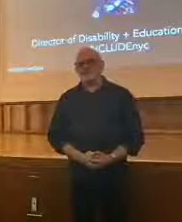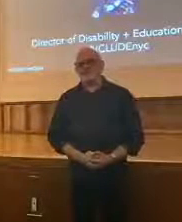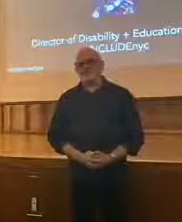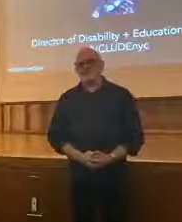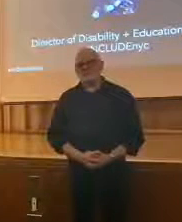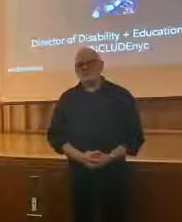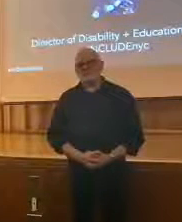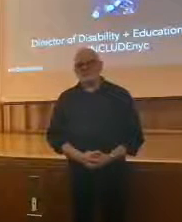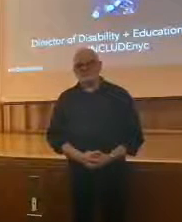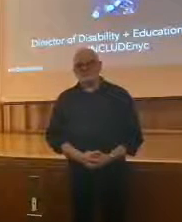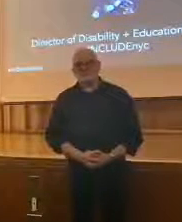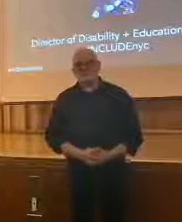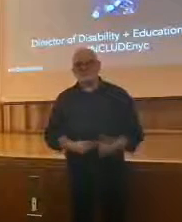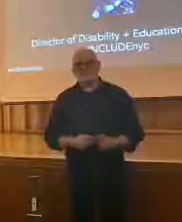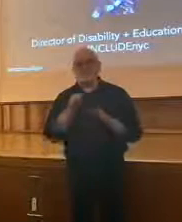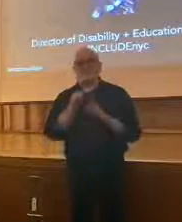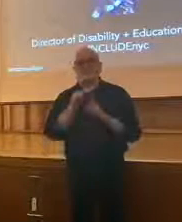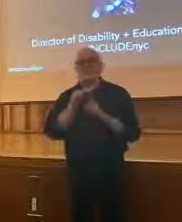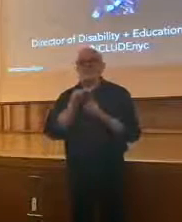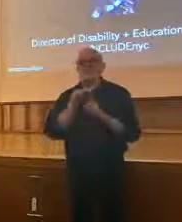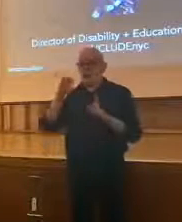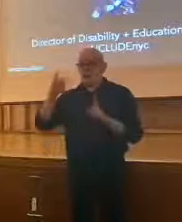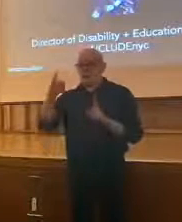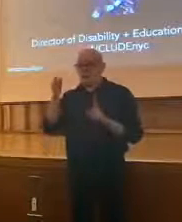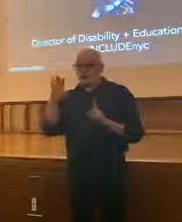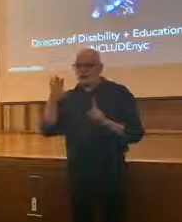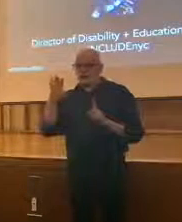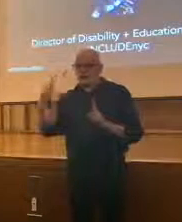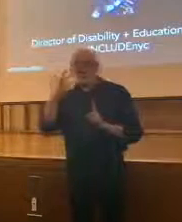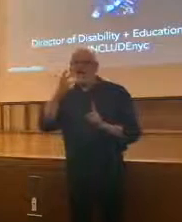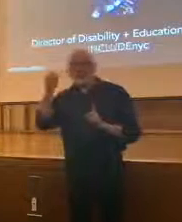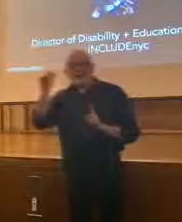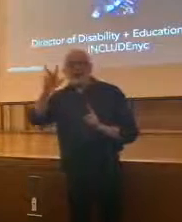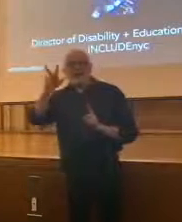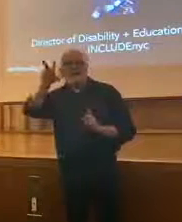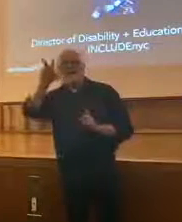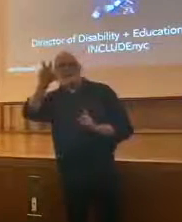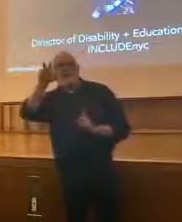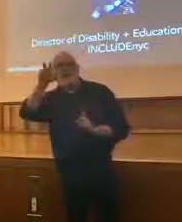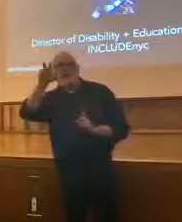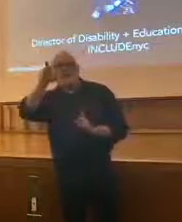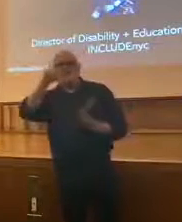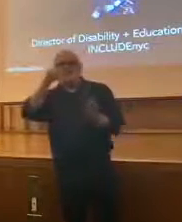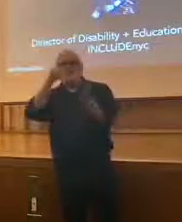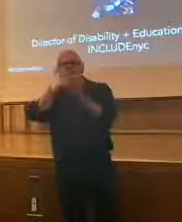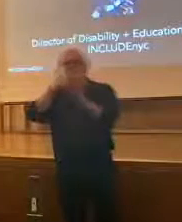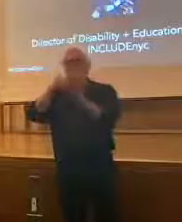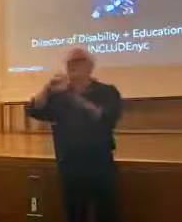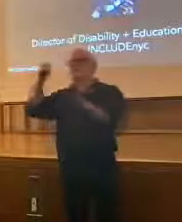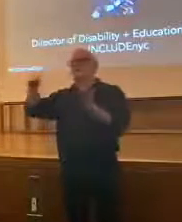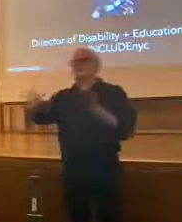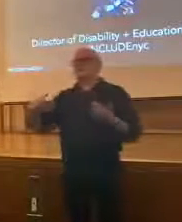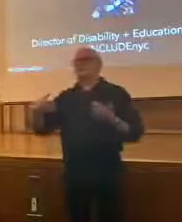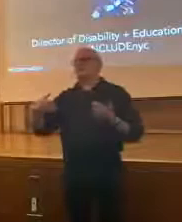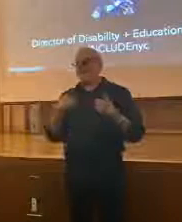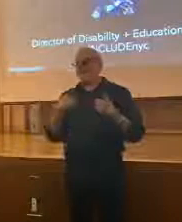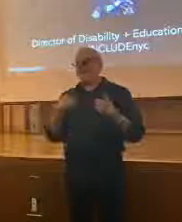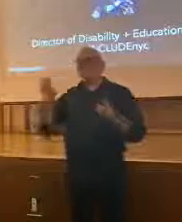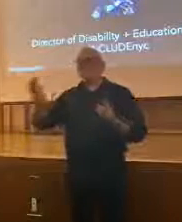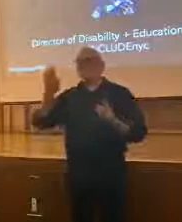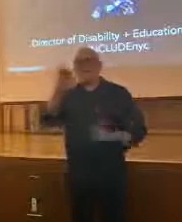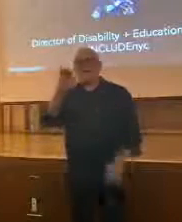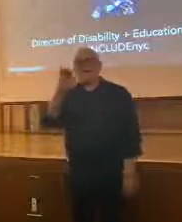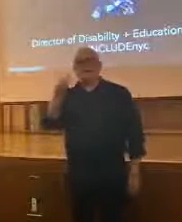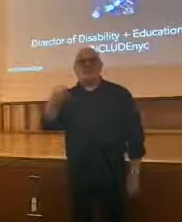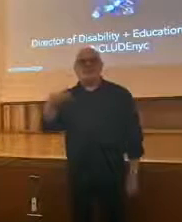families, and of all minority groups, including the large minority group of students, families, and citizens in New York City